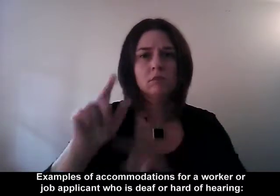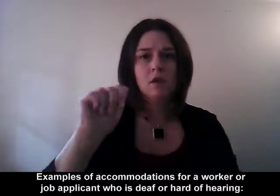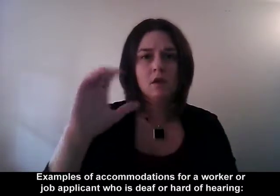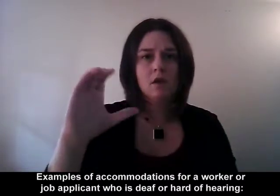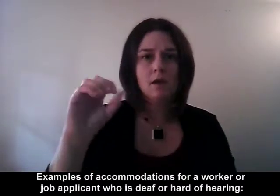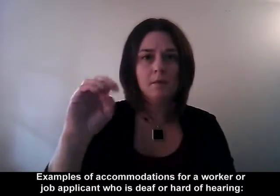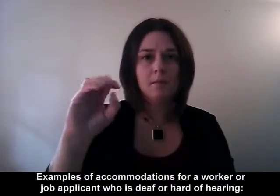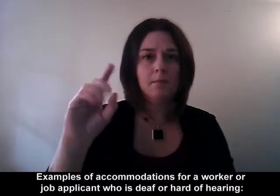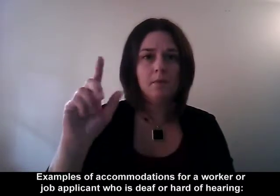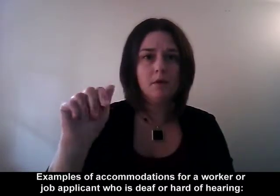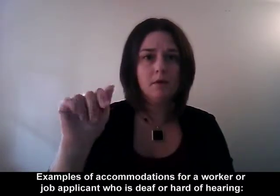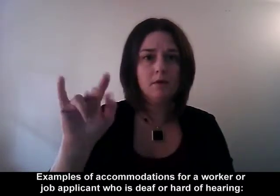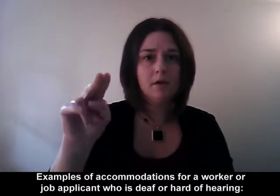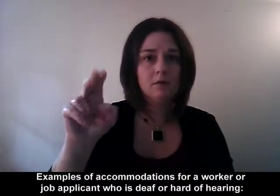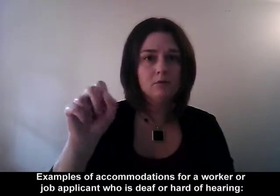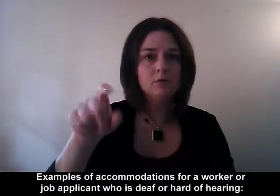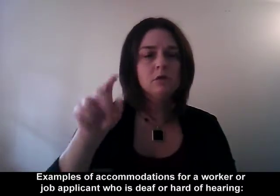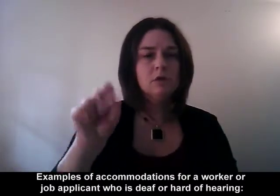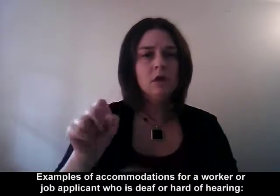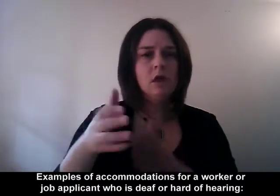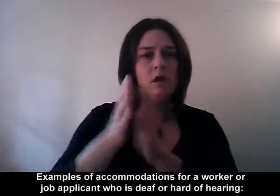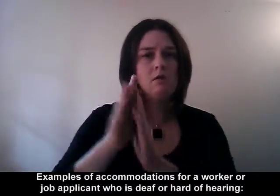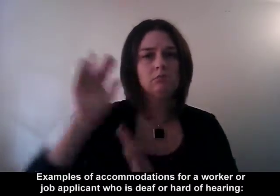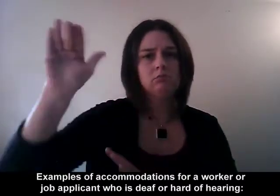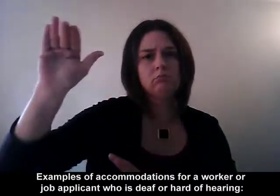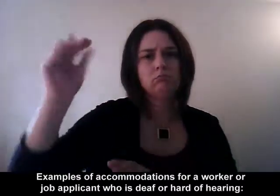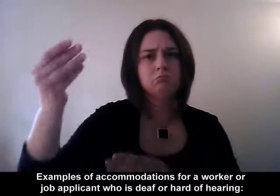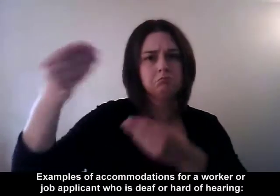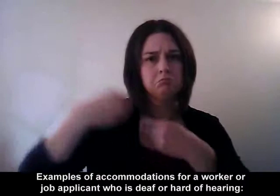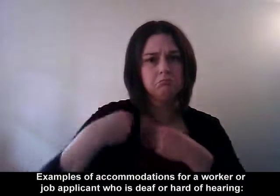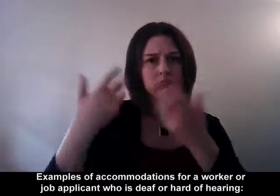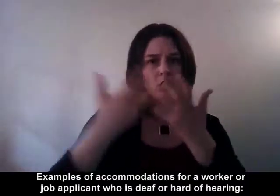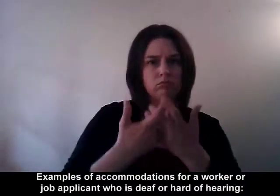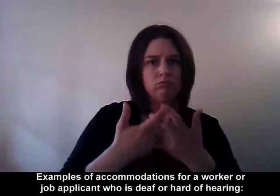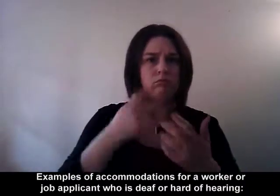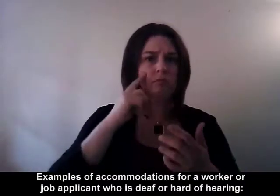Examples of accommodations for a worker or job applicant who is deaf or hard of hearing.